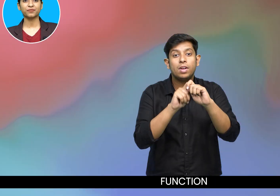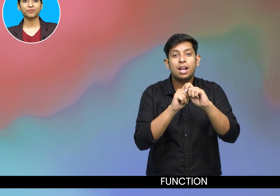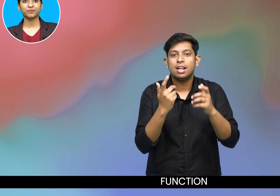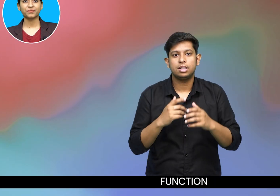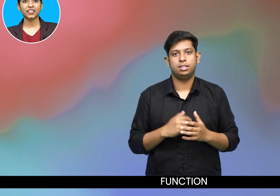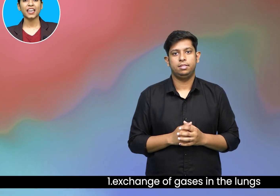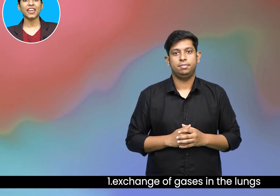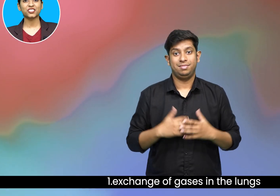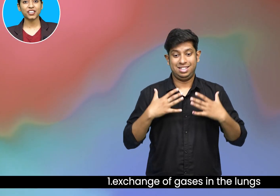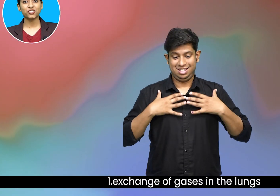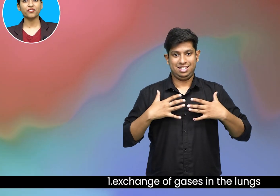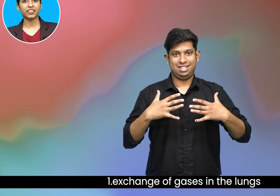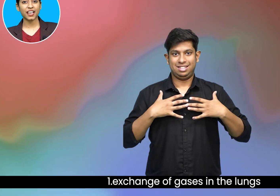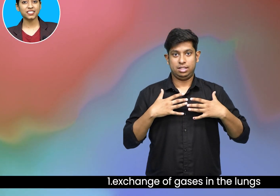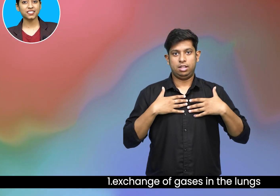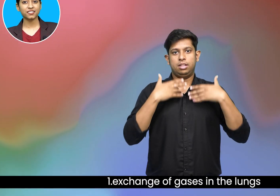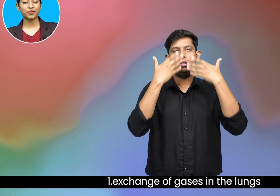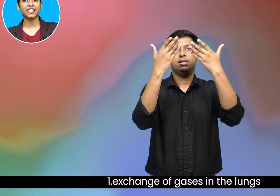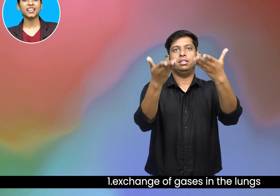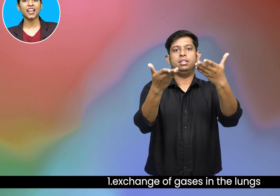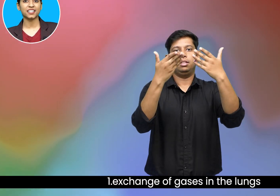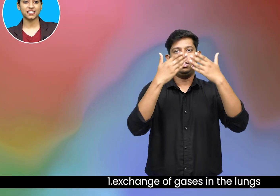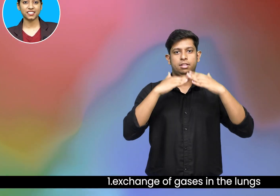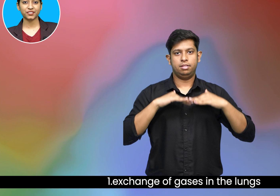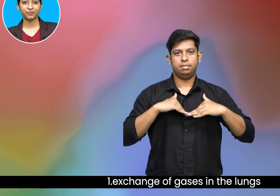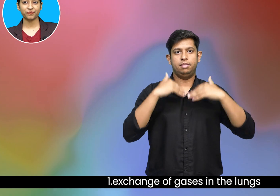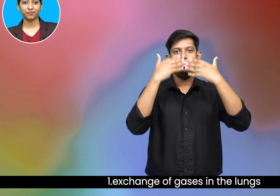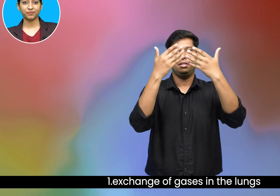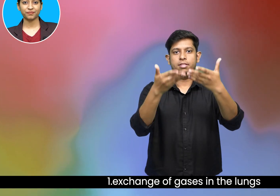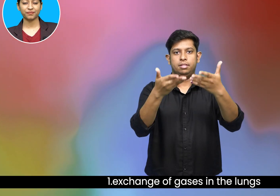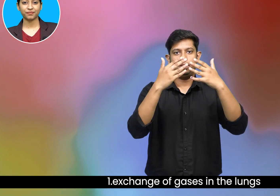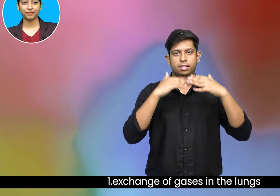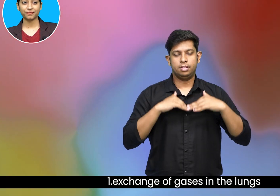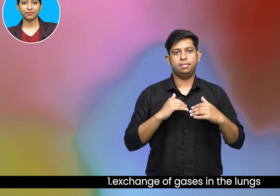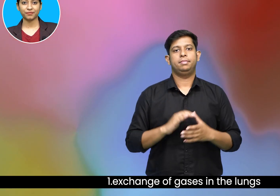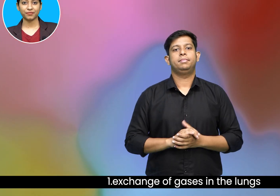Function: exchange of gases in the lungs,